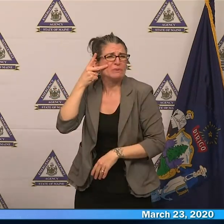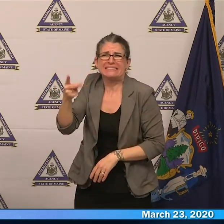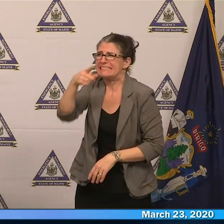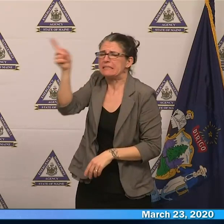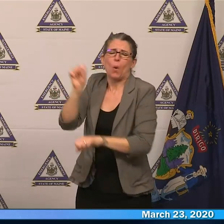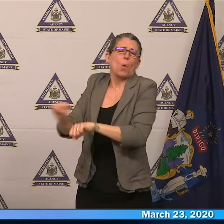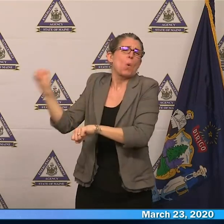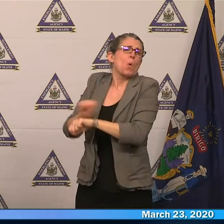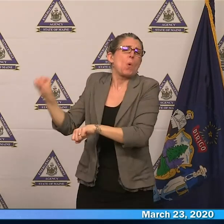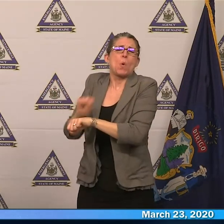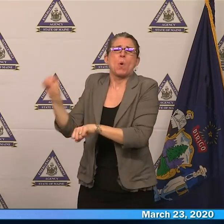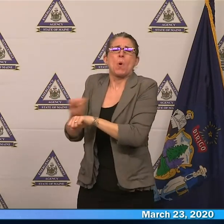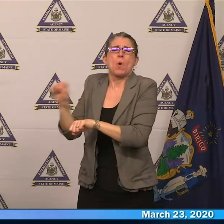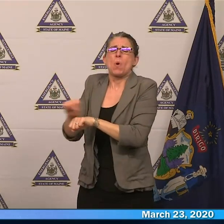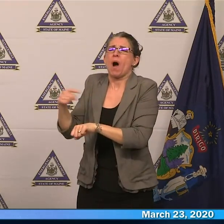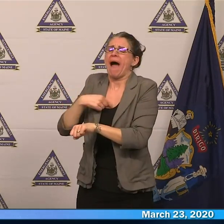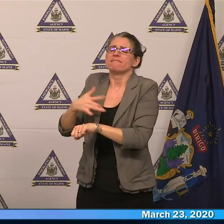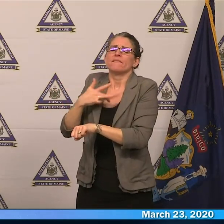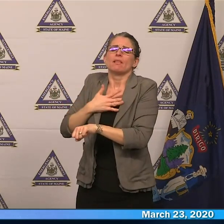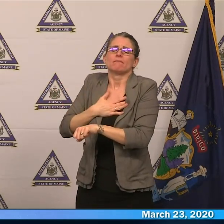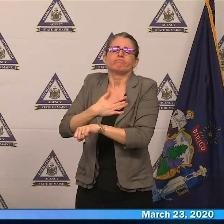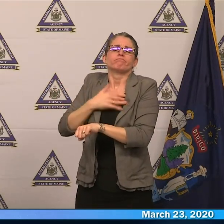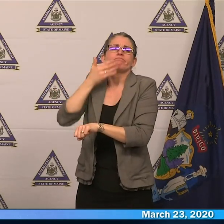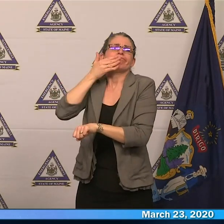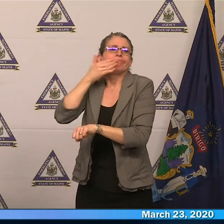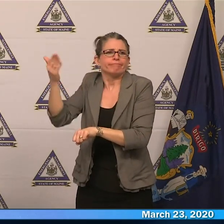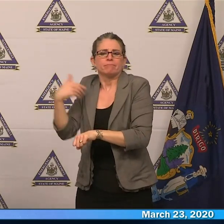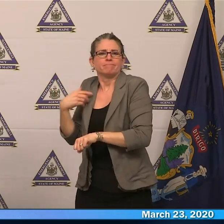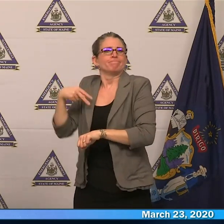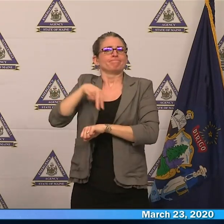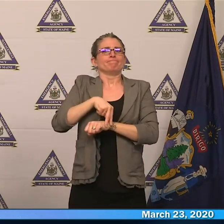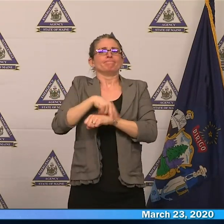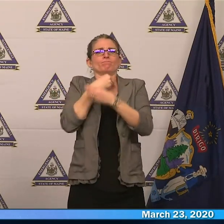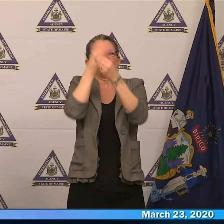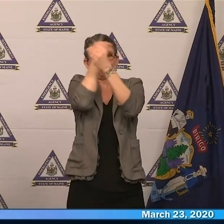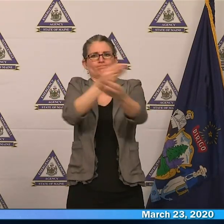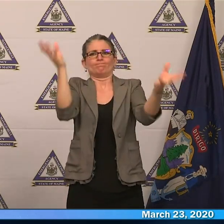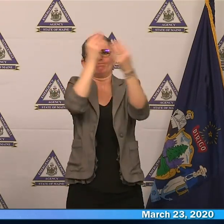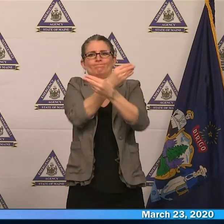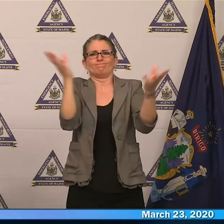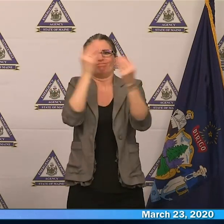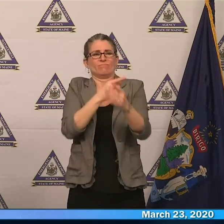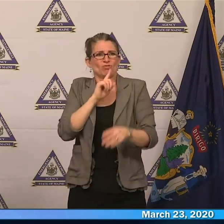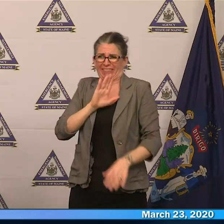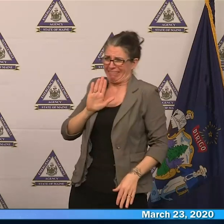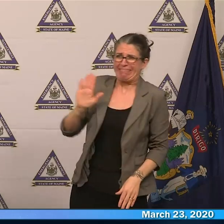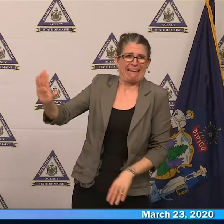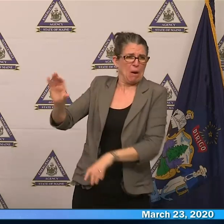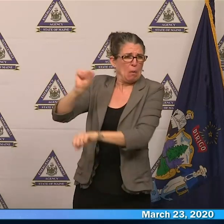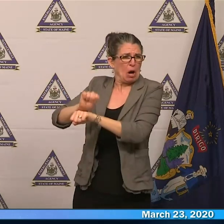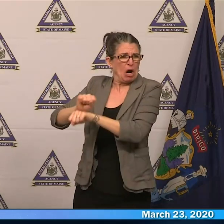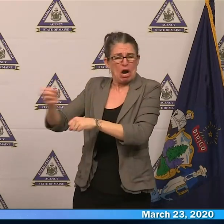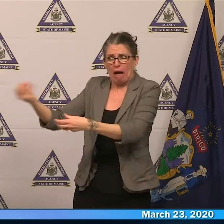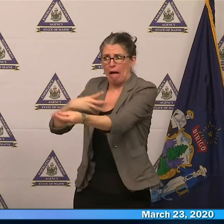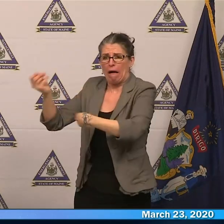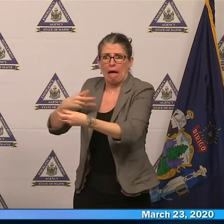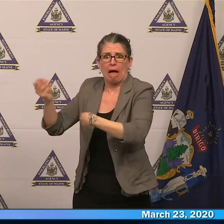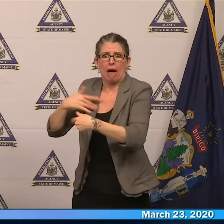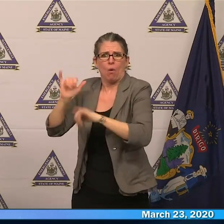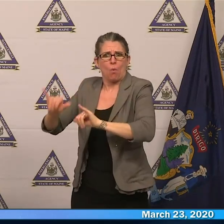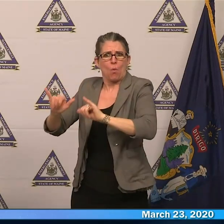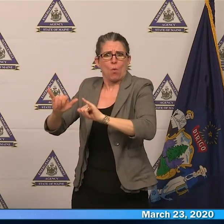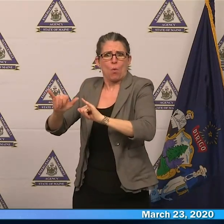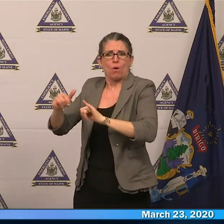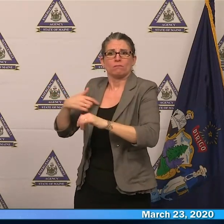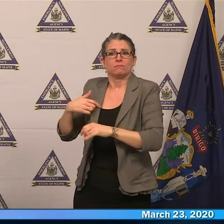are working on getting all of the projects that I talk about and getting them done and getting the numbers so that I can communicate with everybody. And for